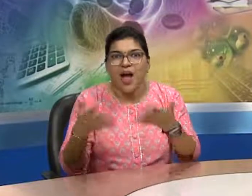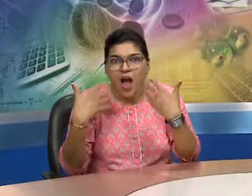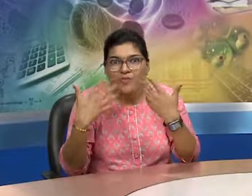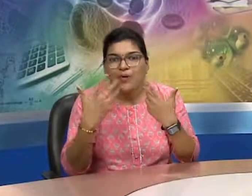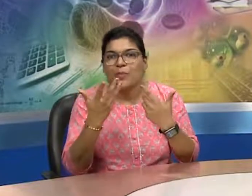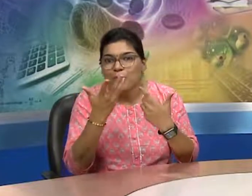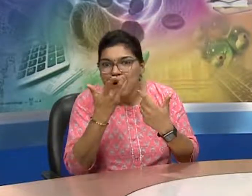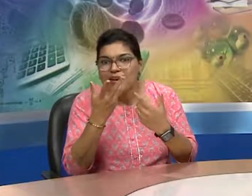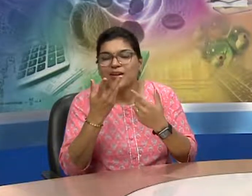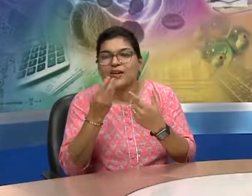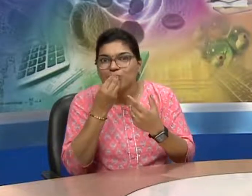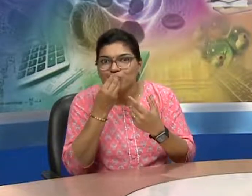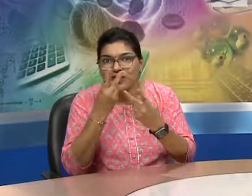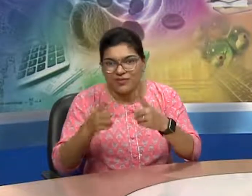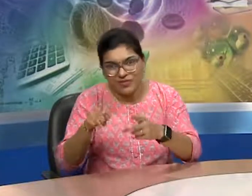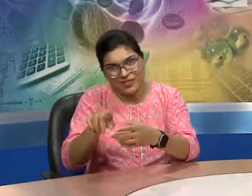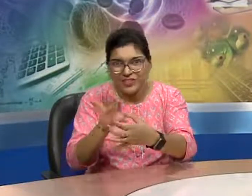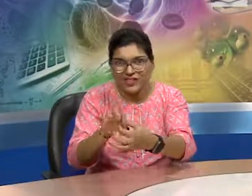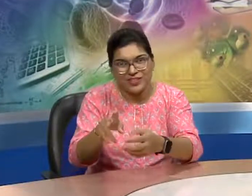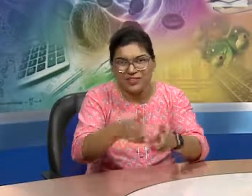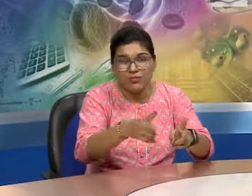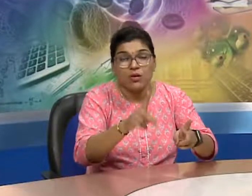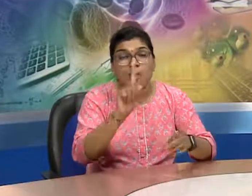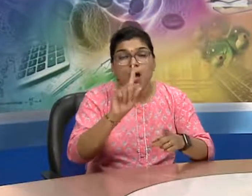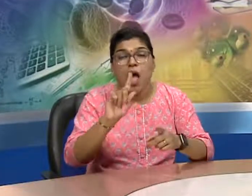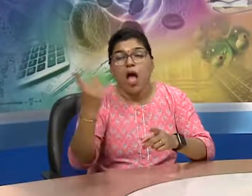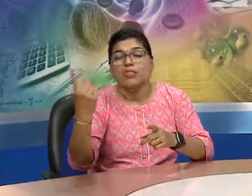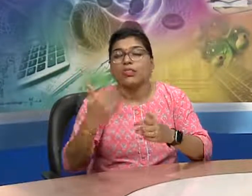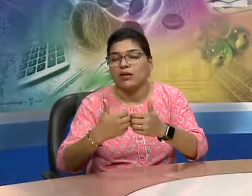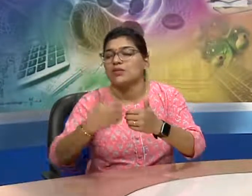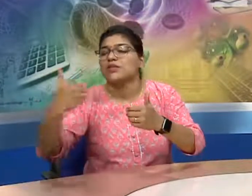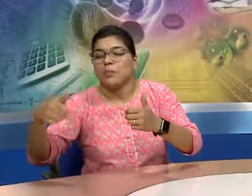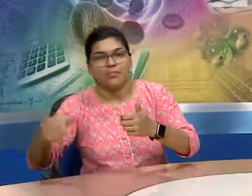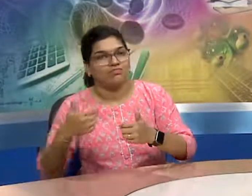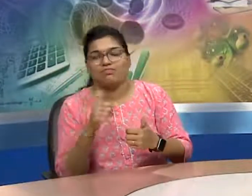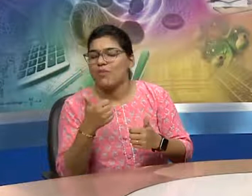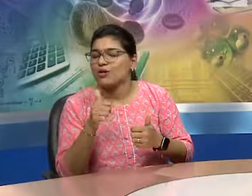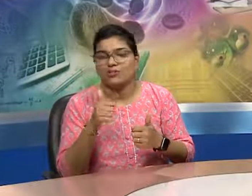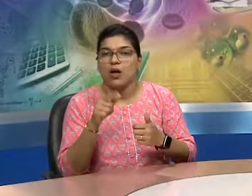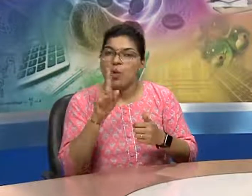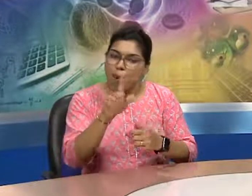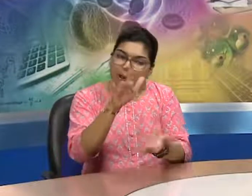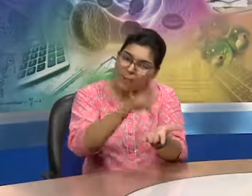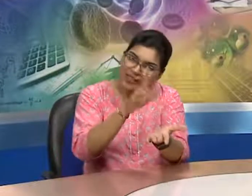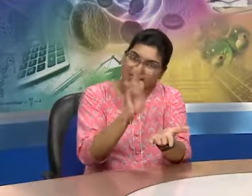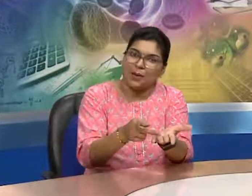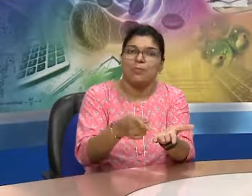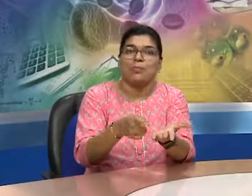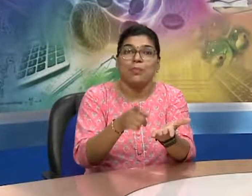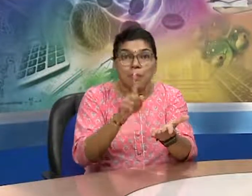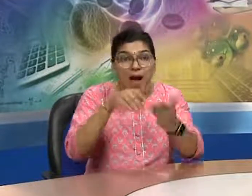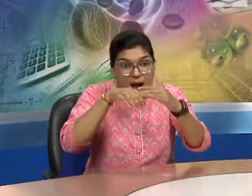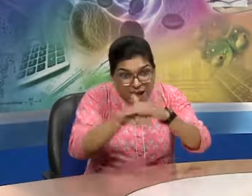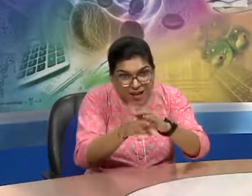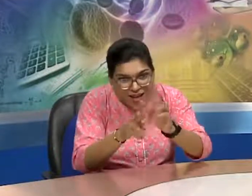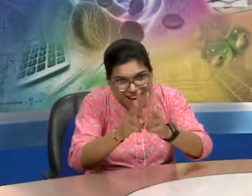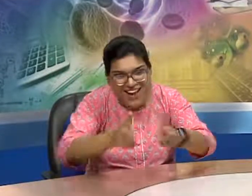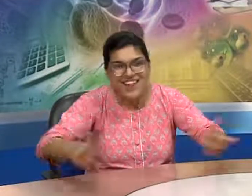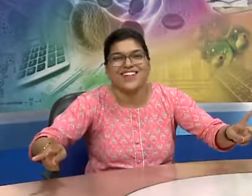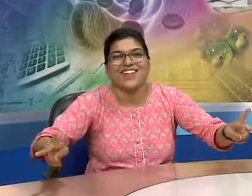share the habitat, but still, no two species in a habitat can have the same